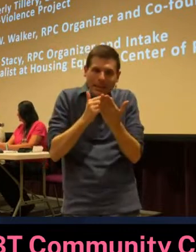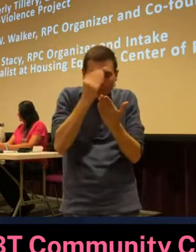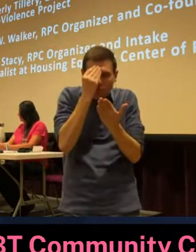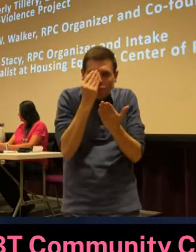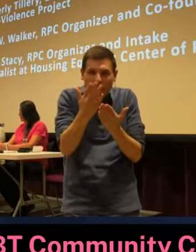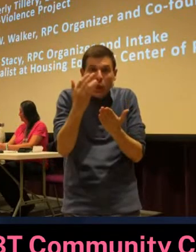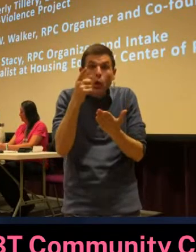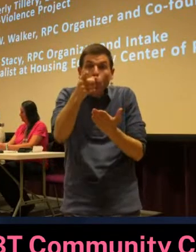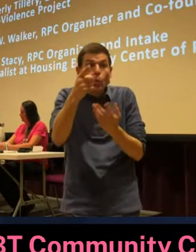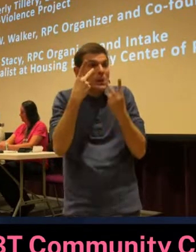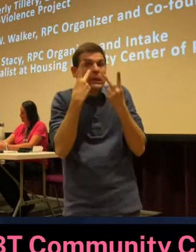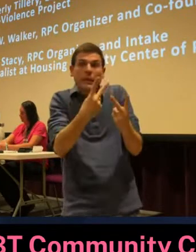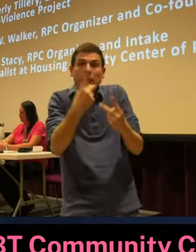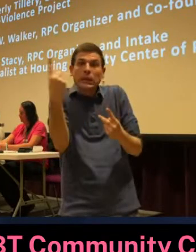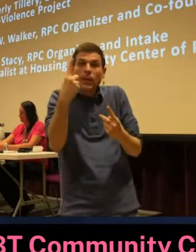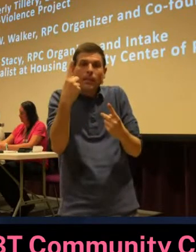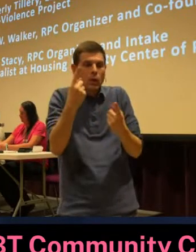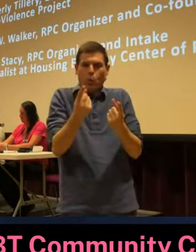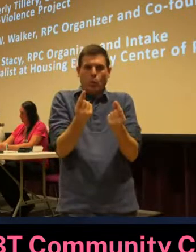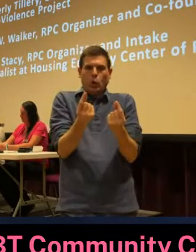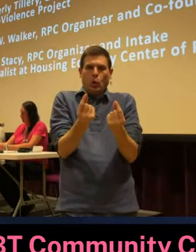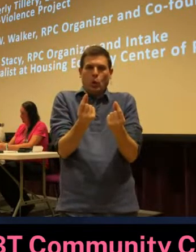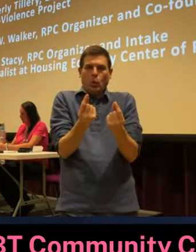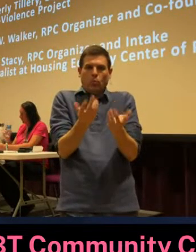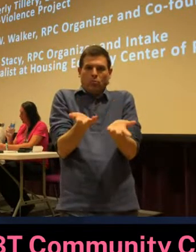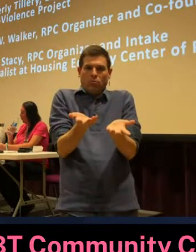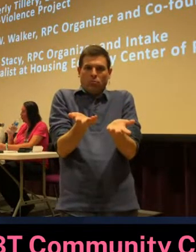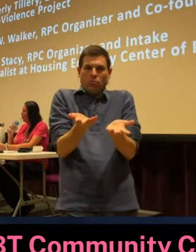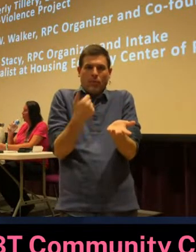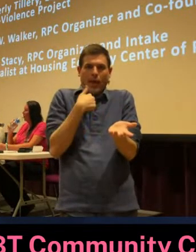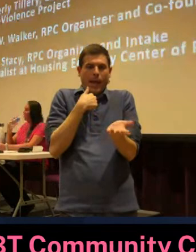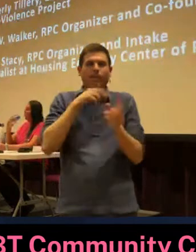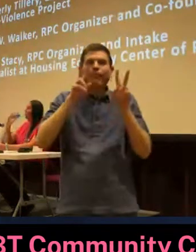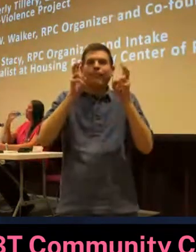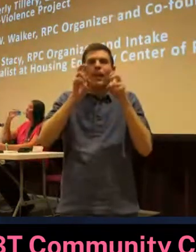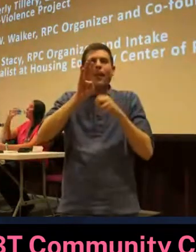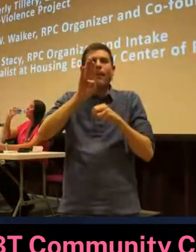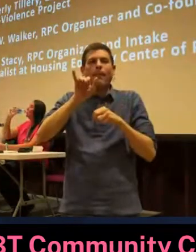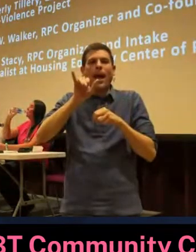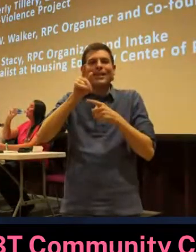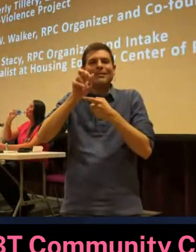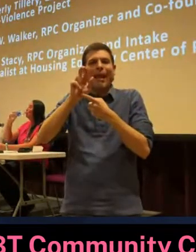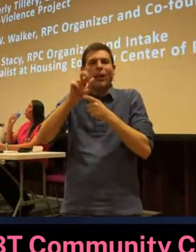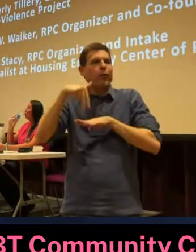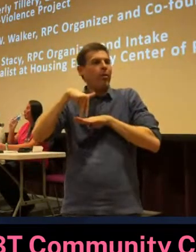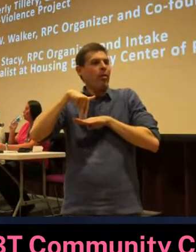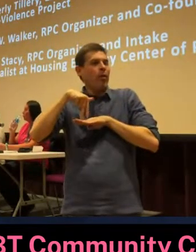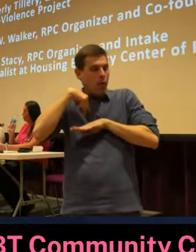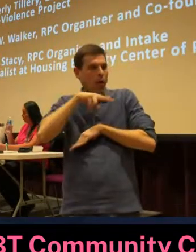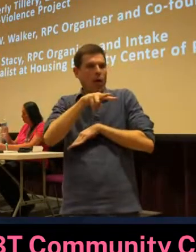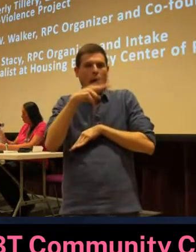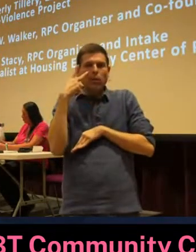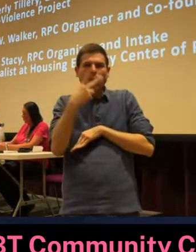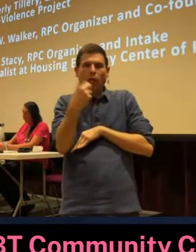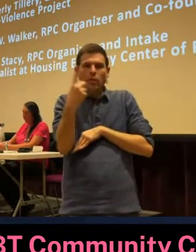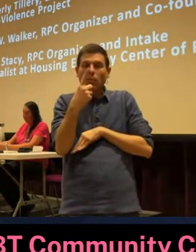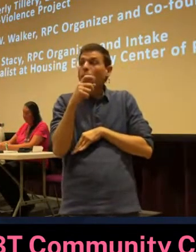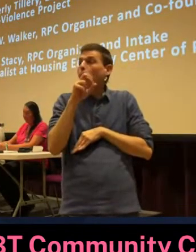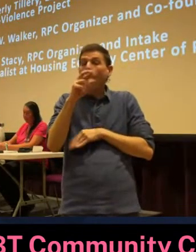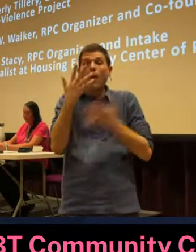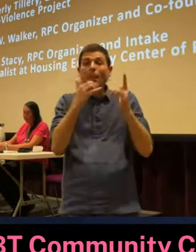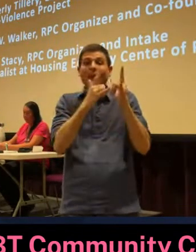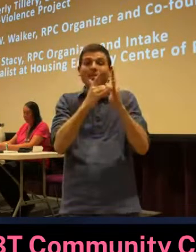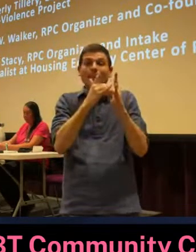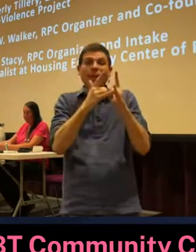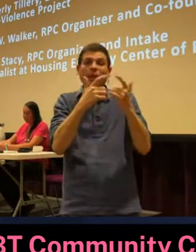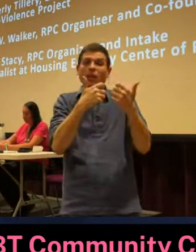you see and witness anything that's happening related to hate violence or even intimate partner violence in